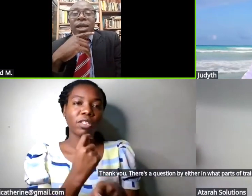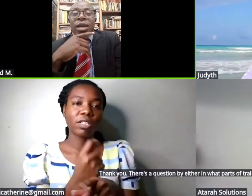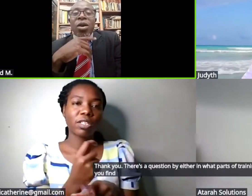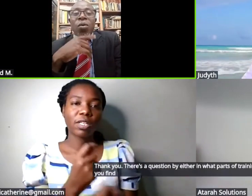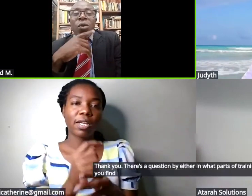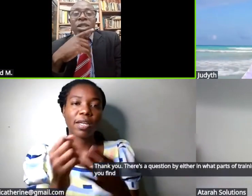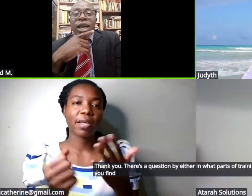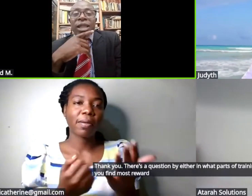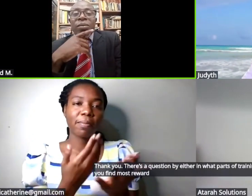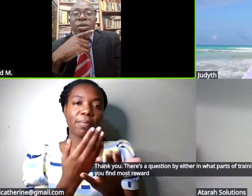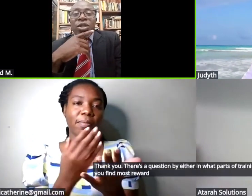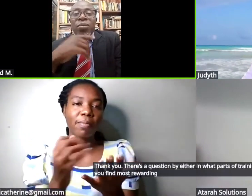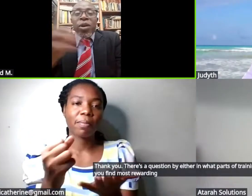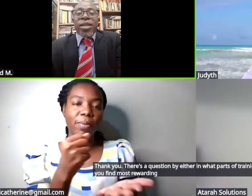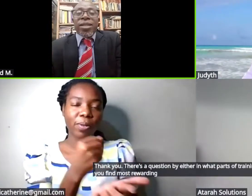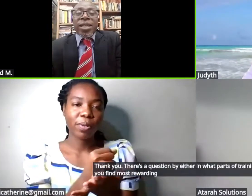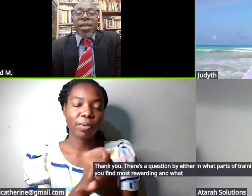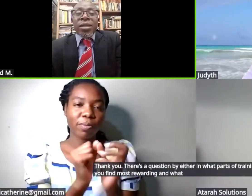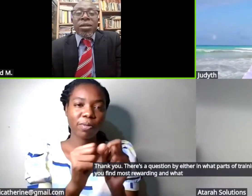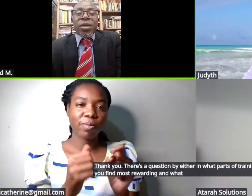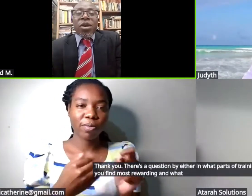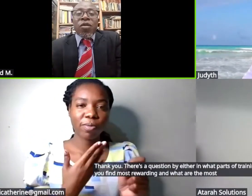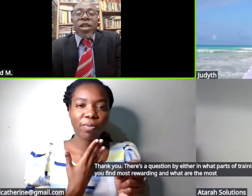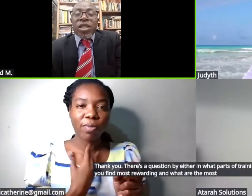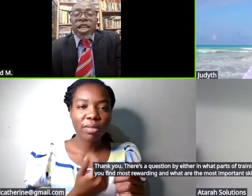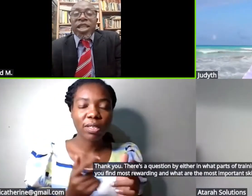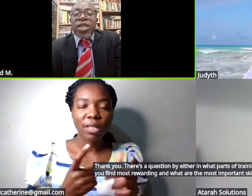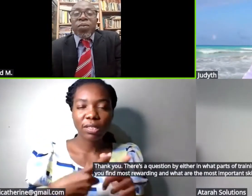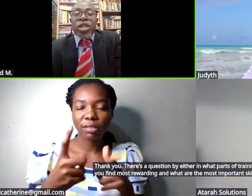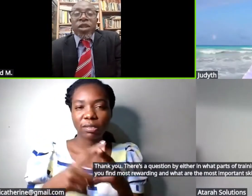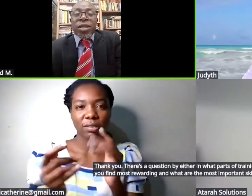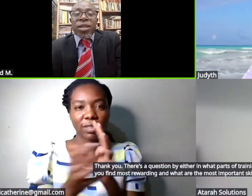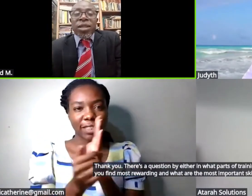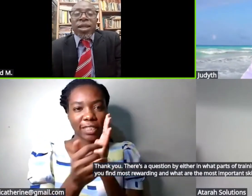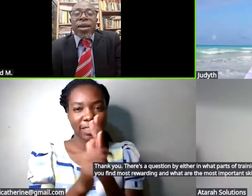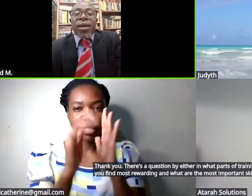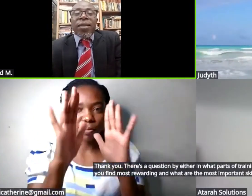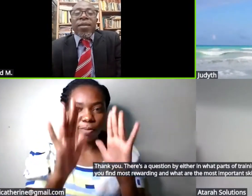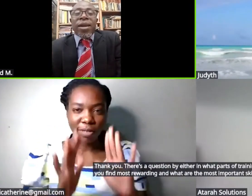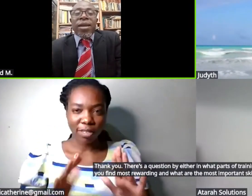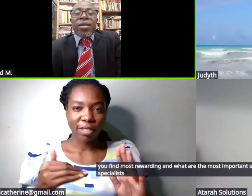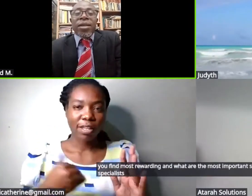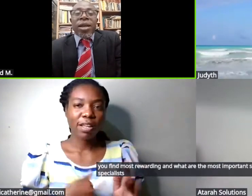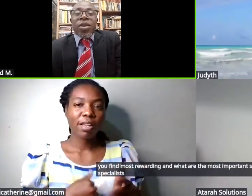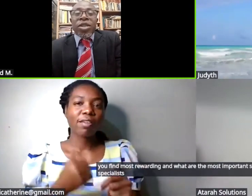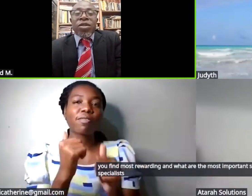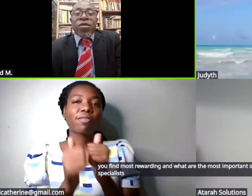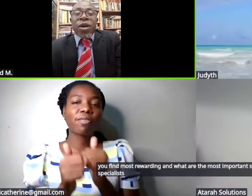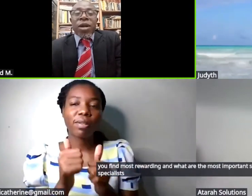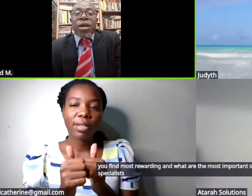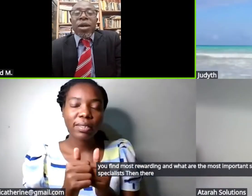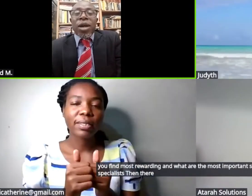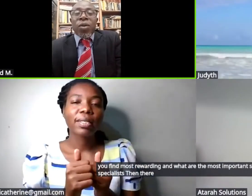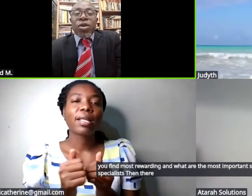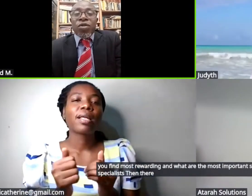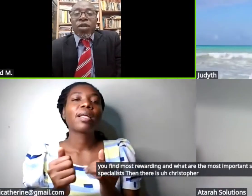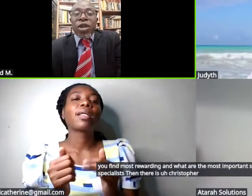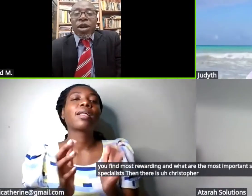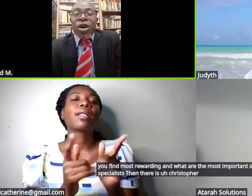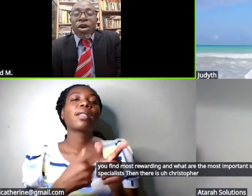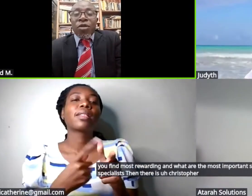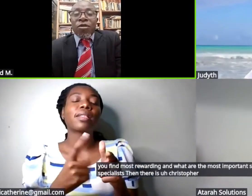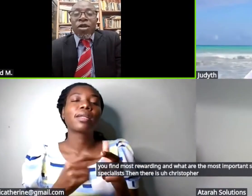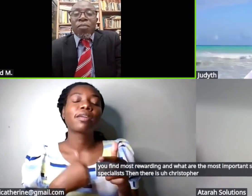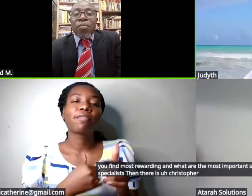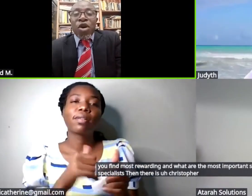rewarding, and what are the most important skills for training specialists? Then there is Christopher. What do you